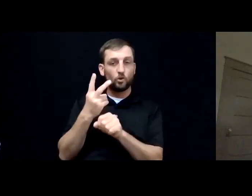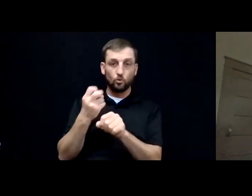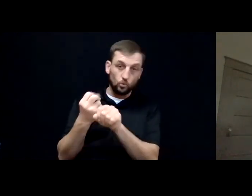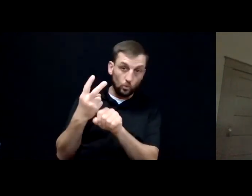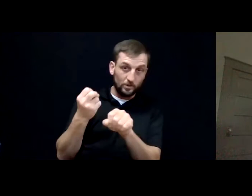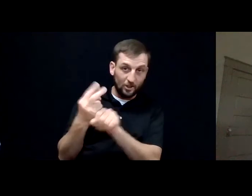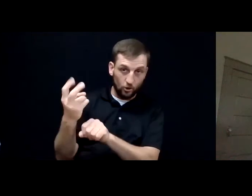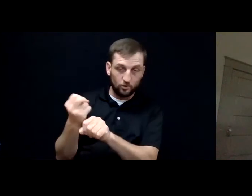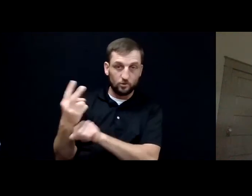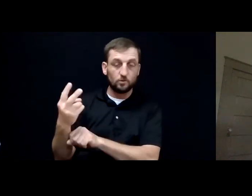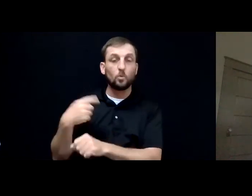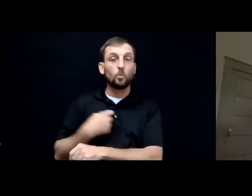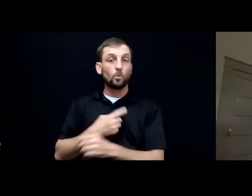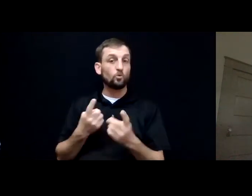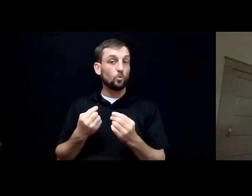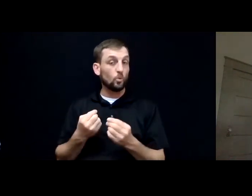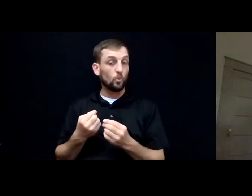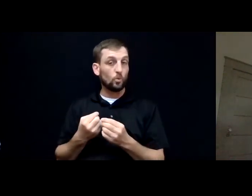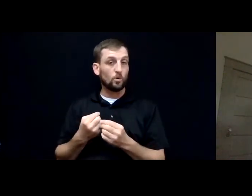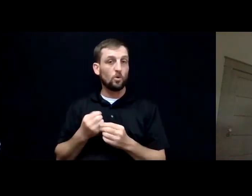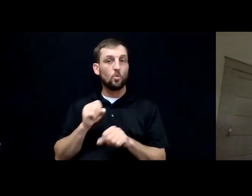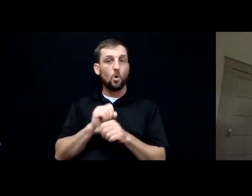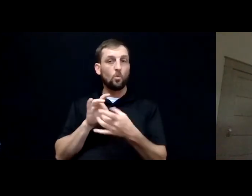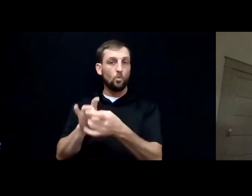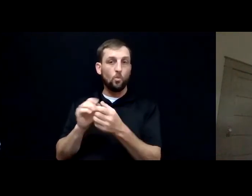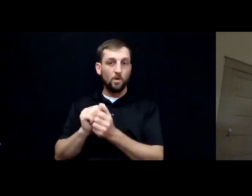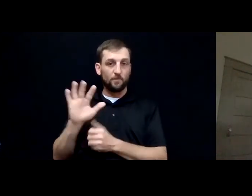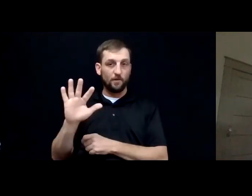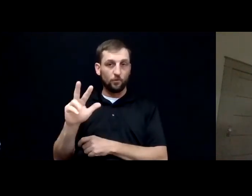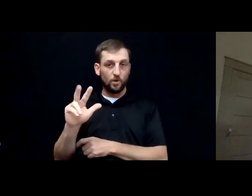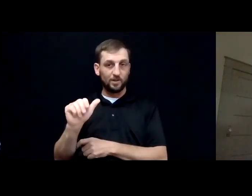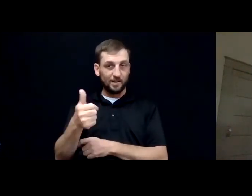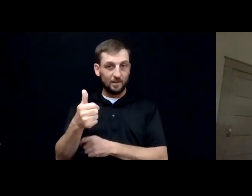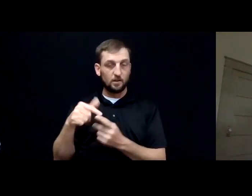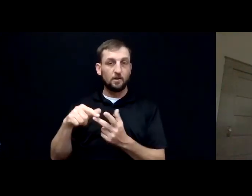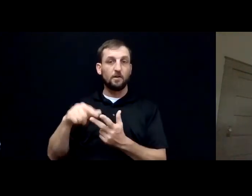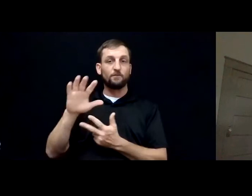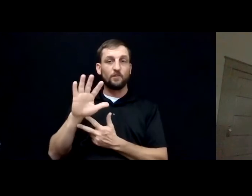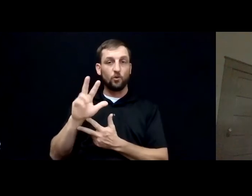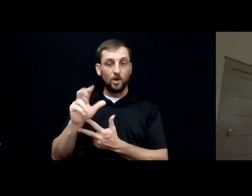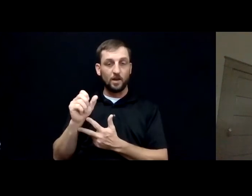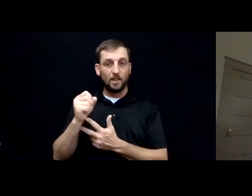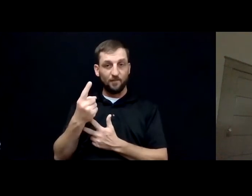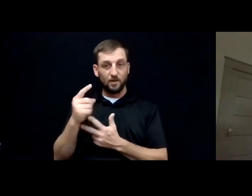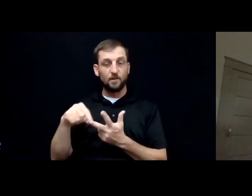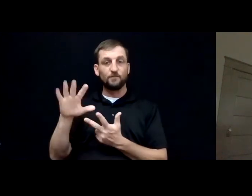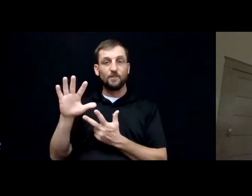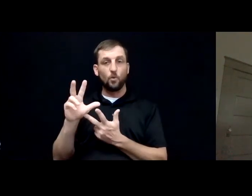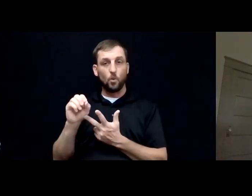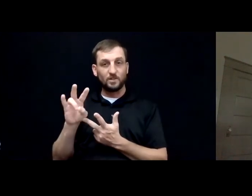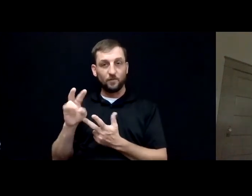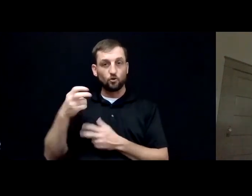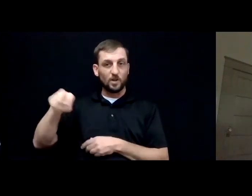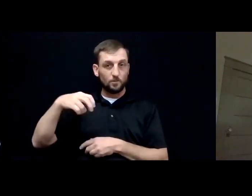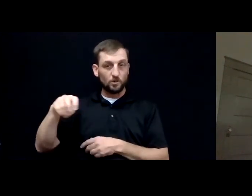we work with the 5310, 5311, and 5307 transportation agencies and human service